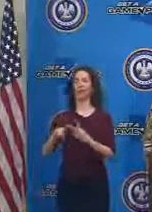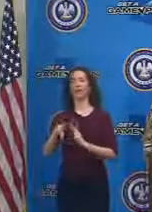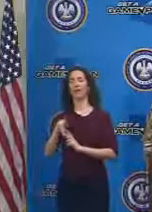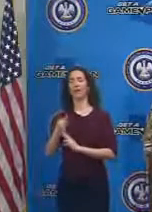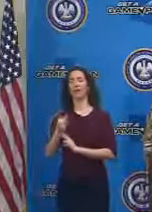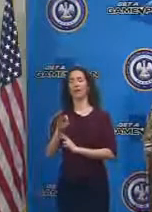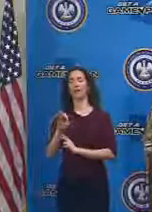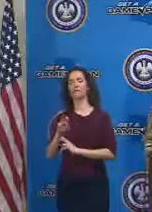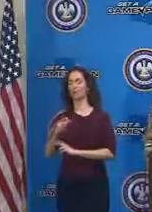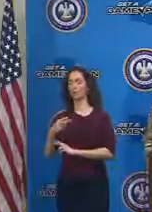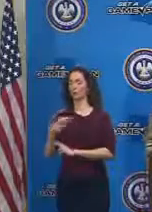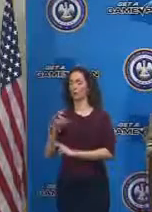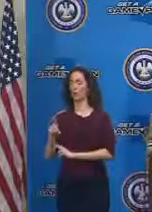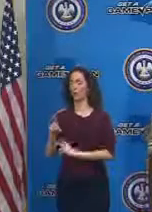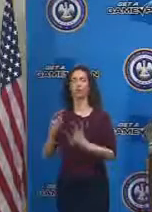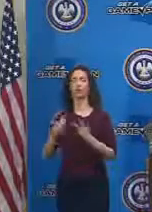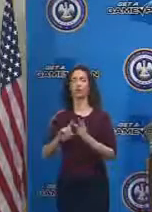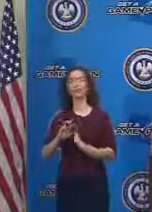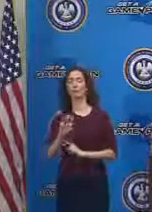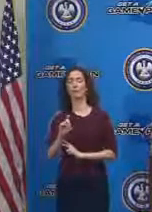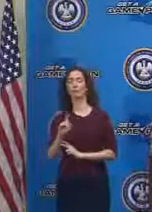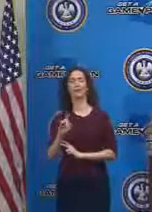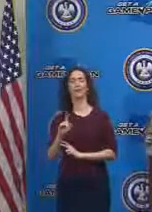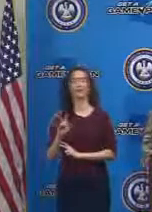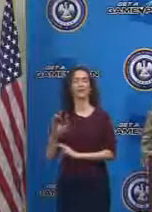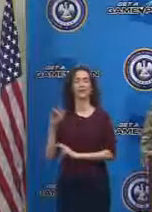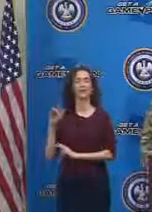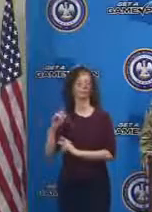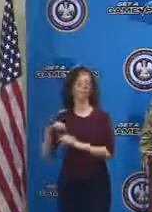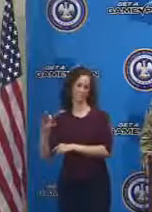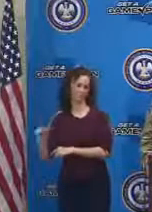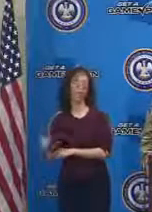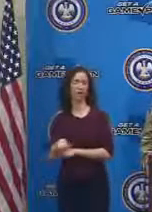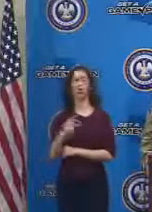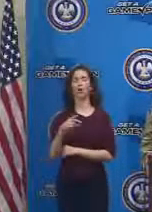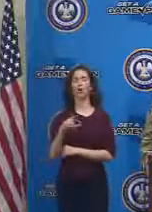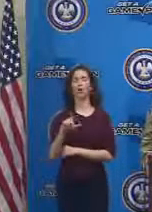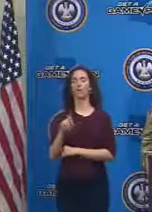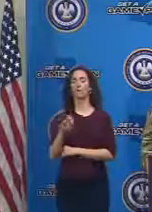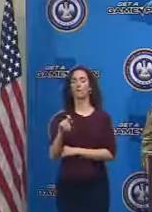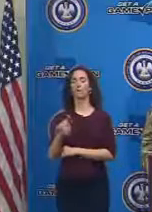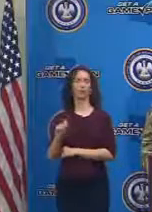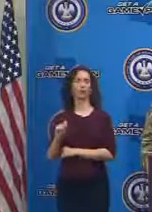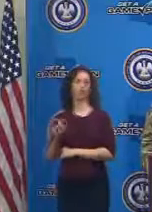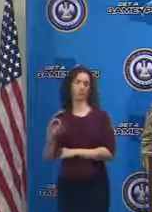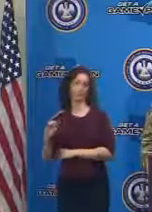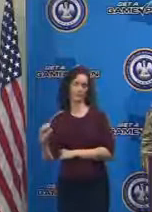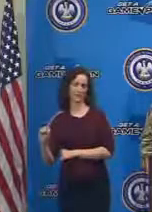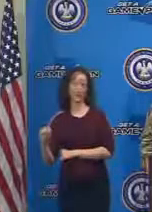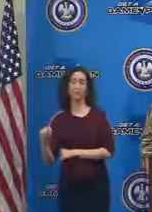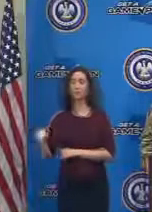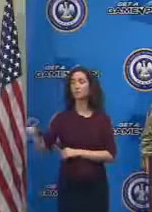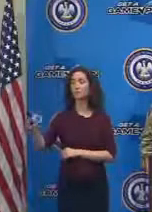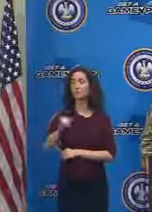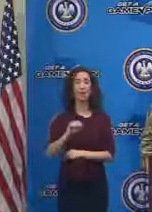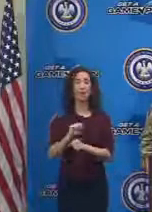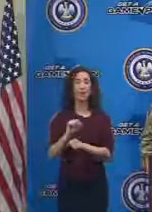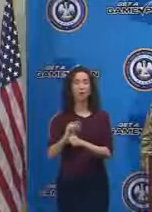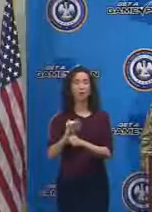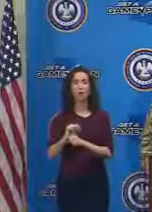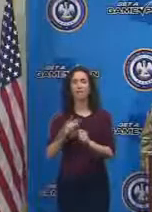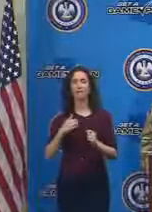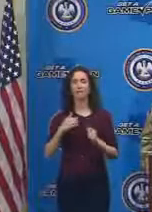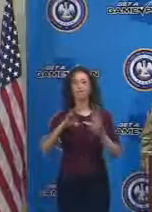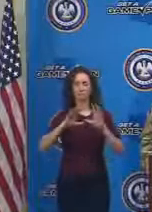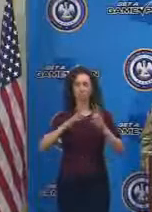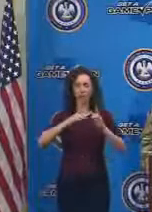Florida, and Gulfport, Mississippi. All these service members are working approximately 179 missions, and